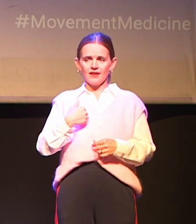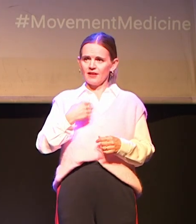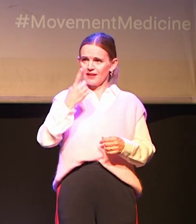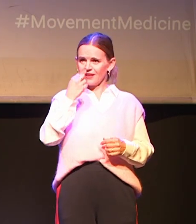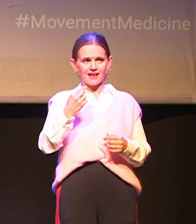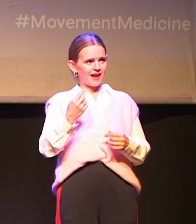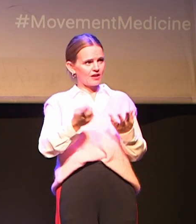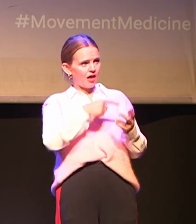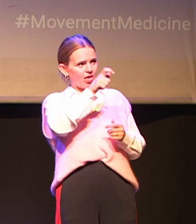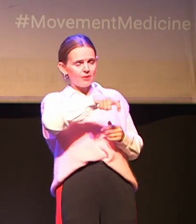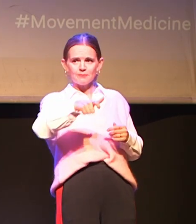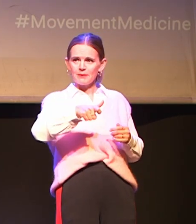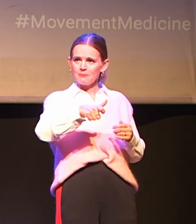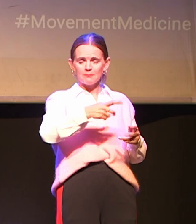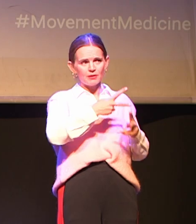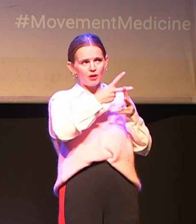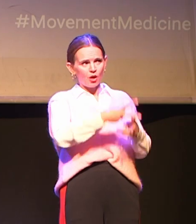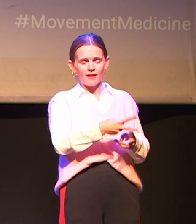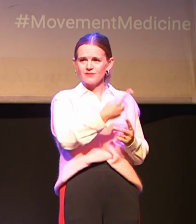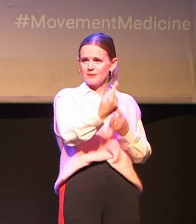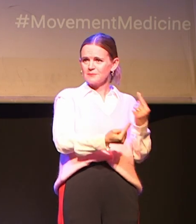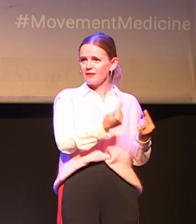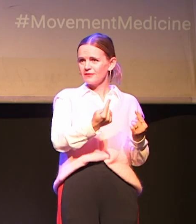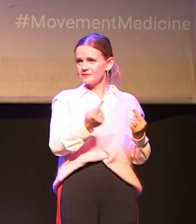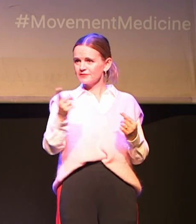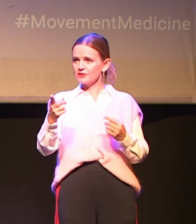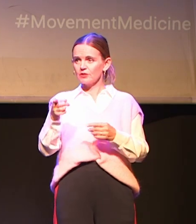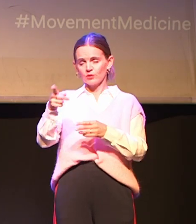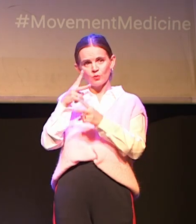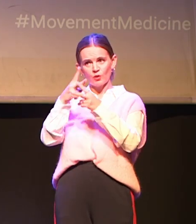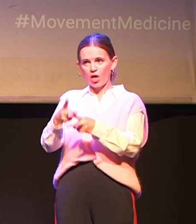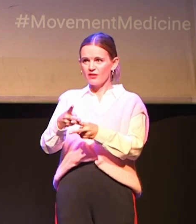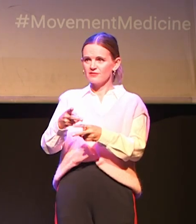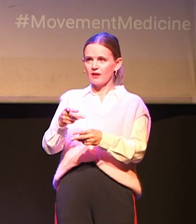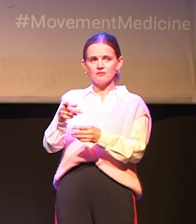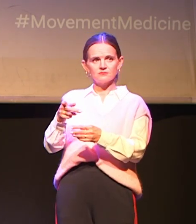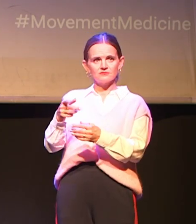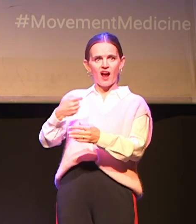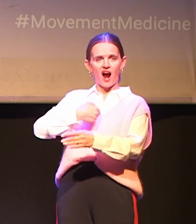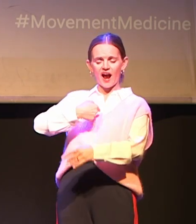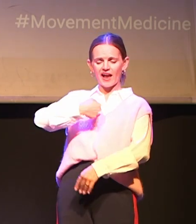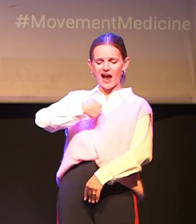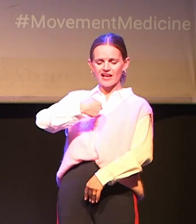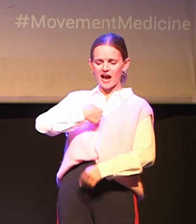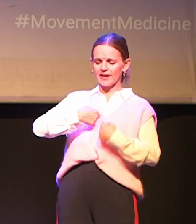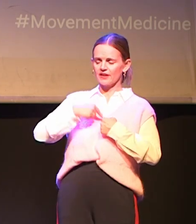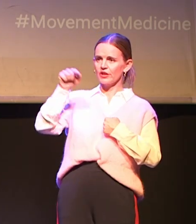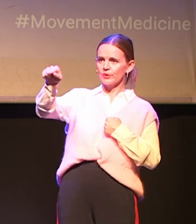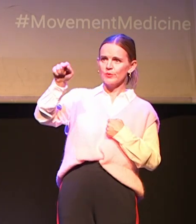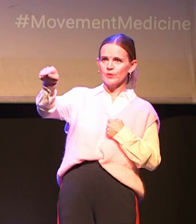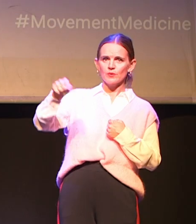Then you're looking after you, but not after us. So I am like I, and you are you, right? And my training